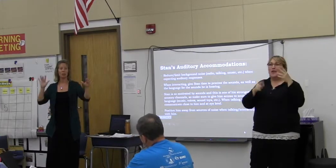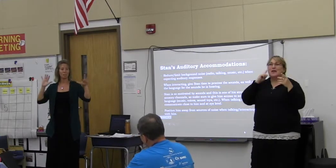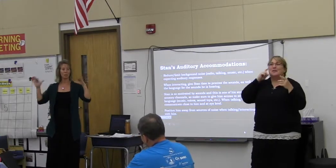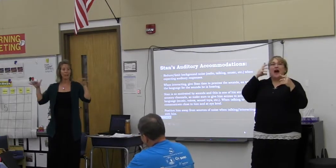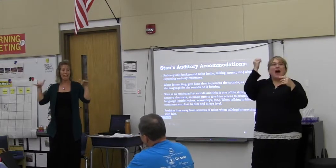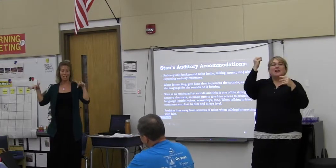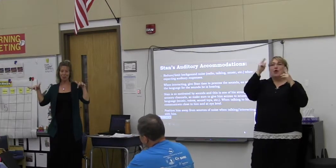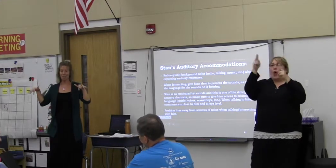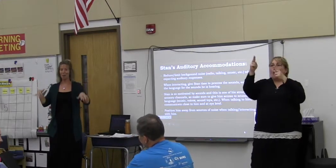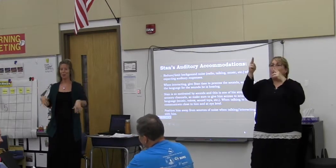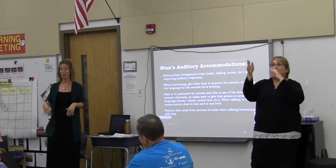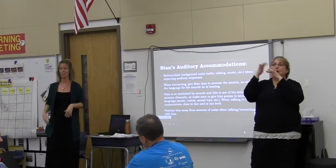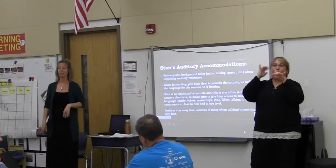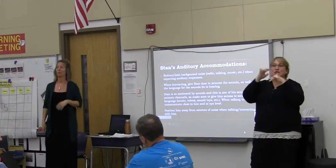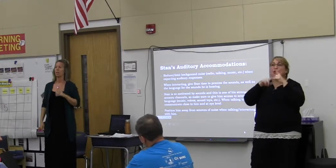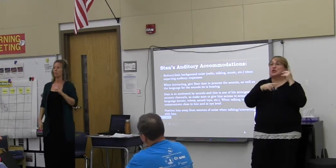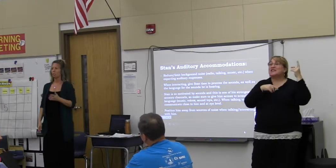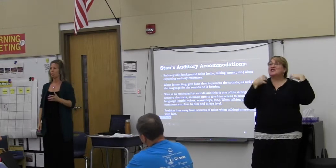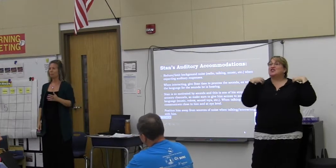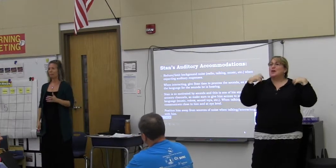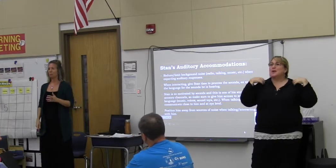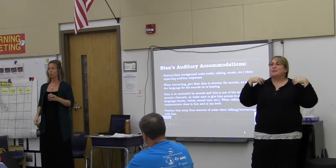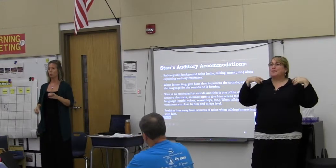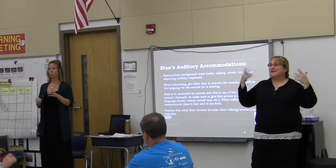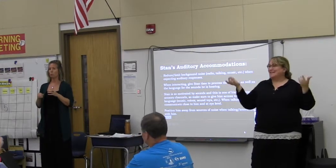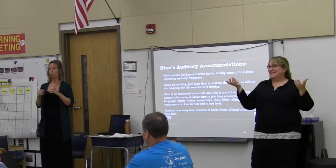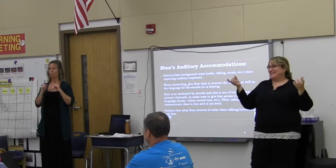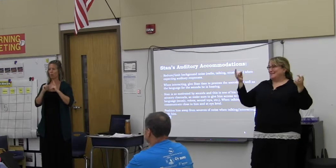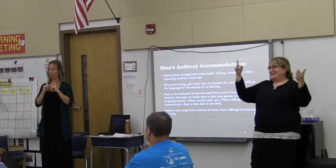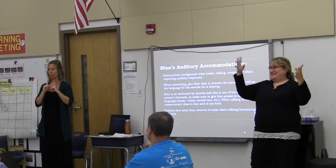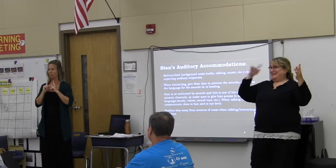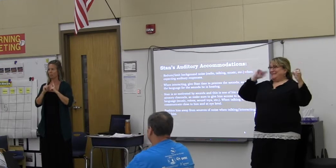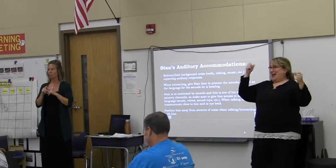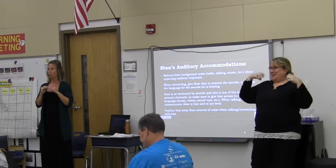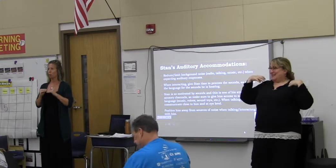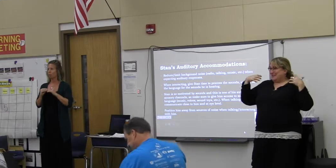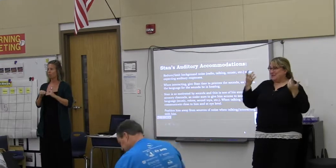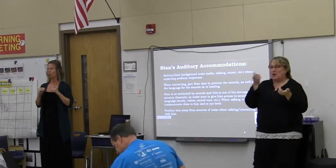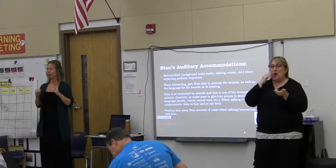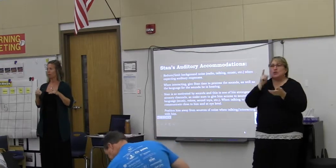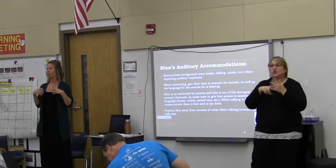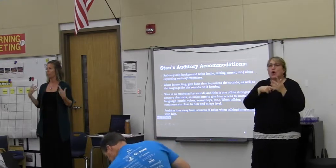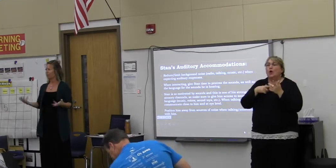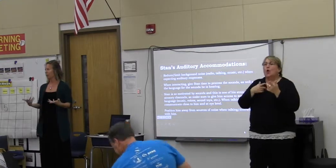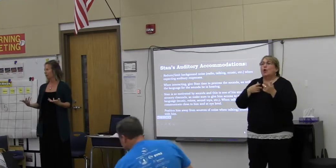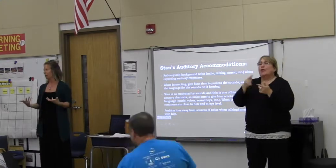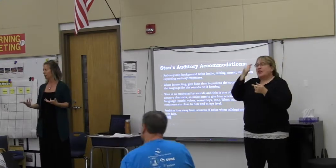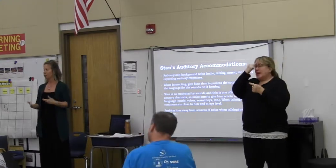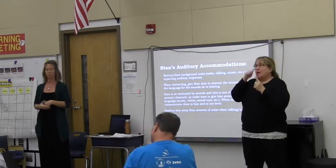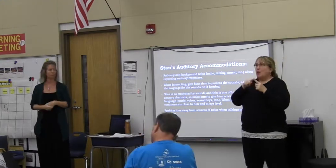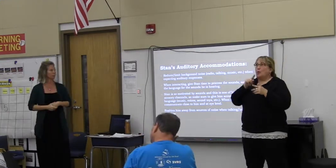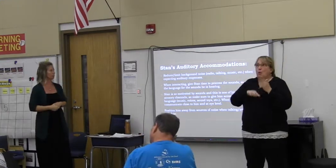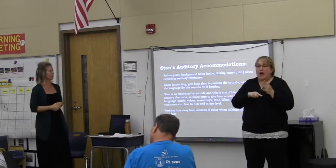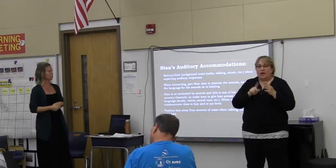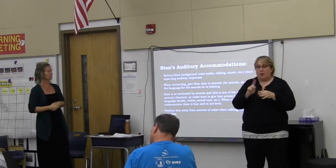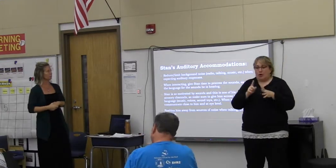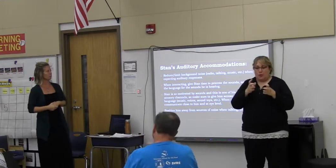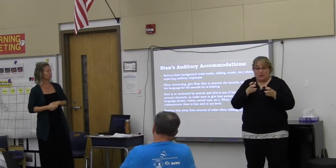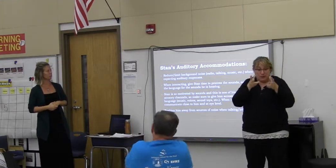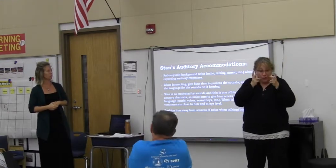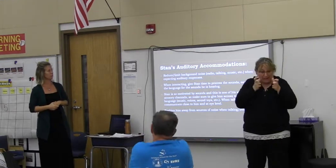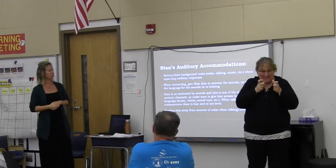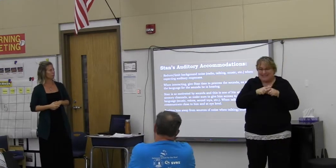gym where it's very echoey, all those sounds. Just be mindful that what you want him to listen to might be harder the louder it is.